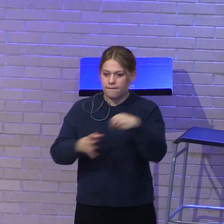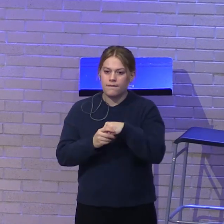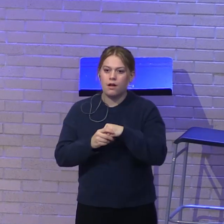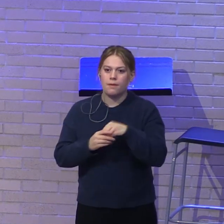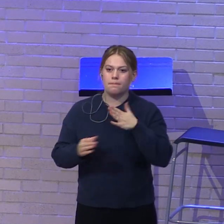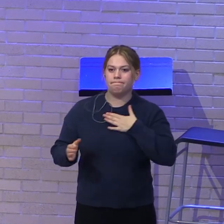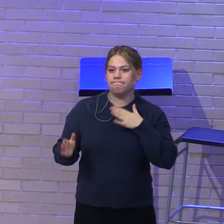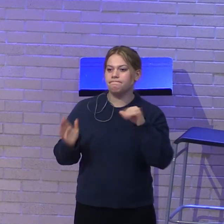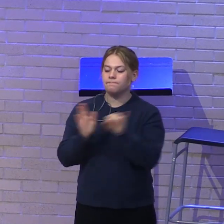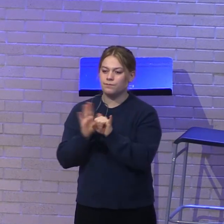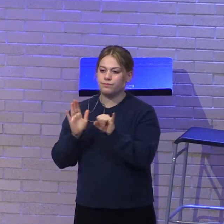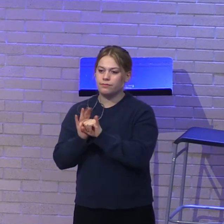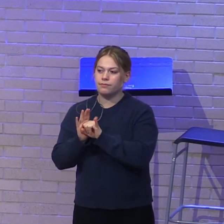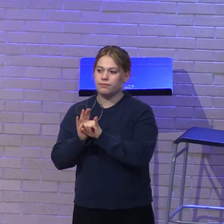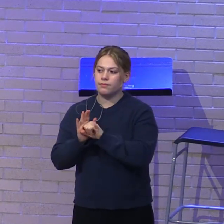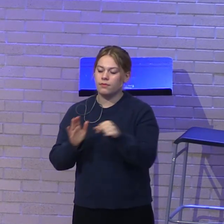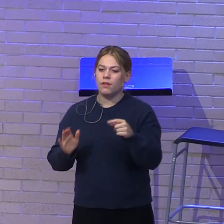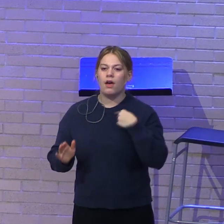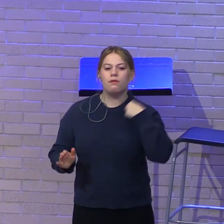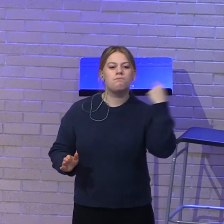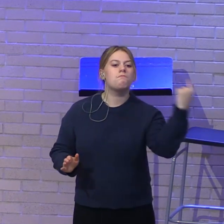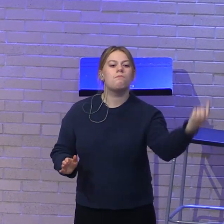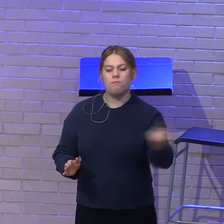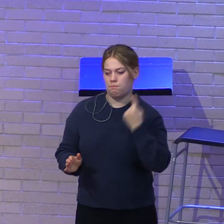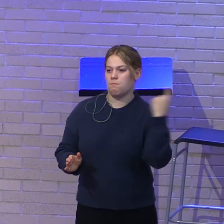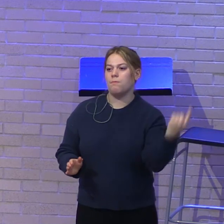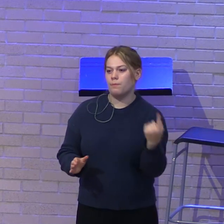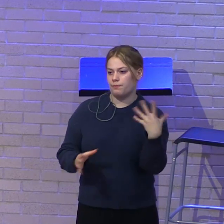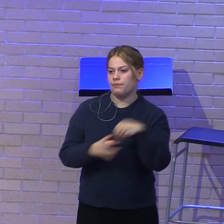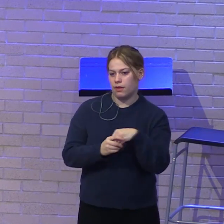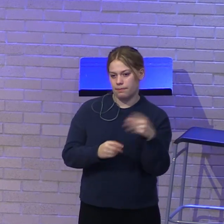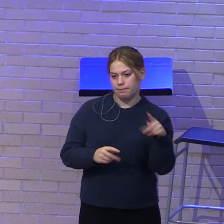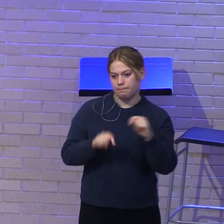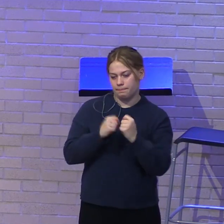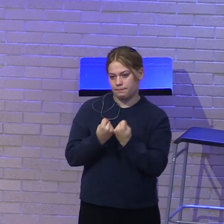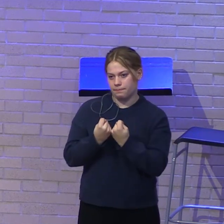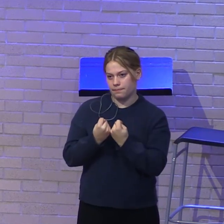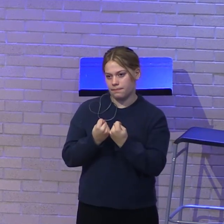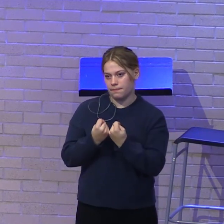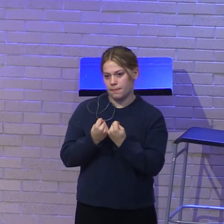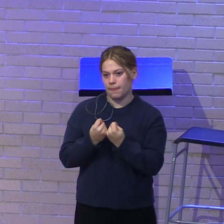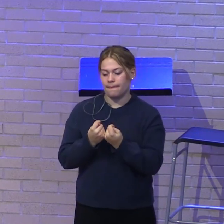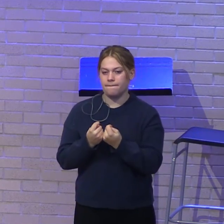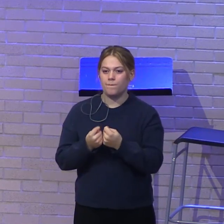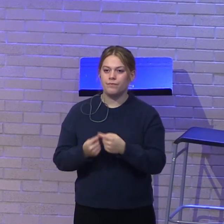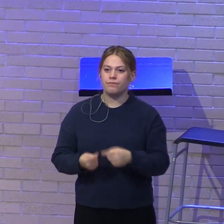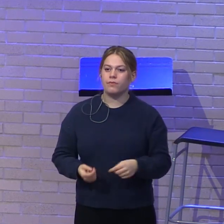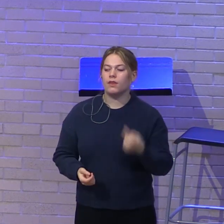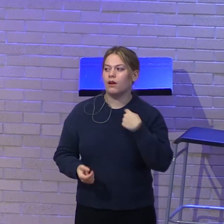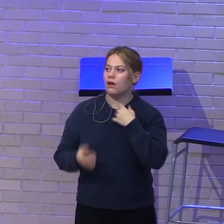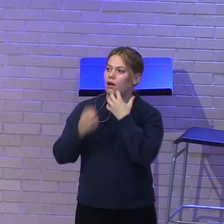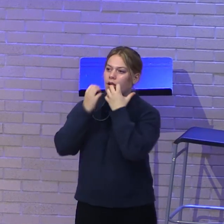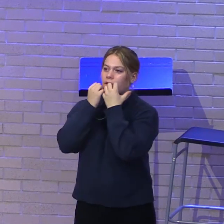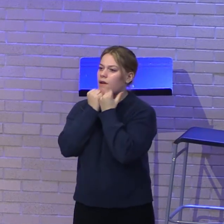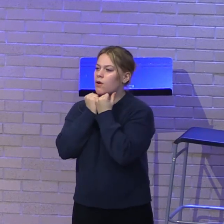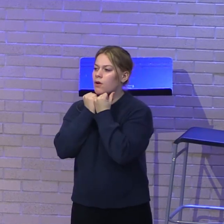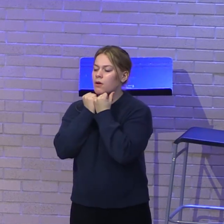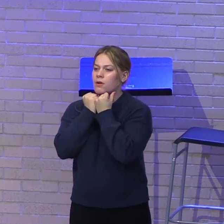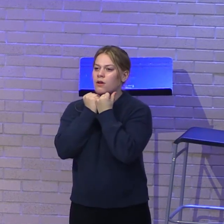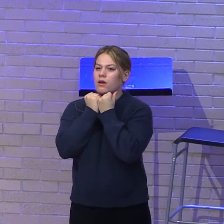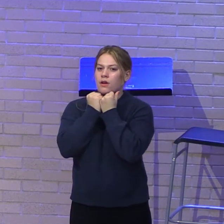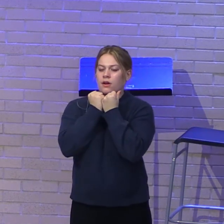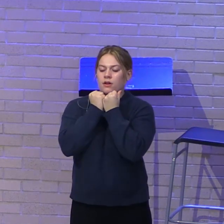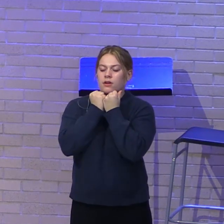I'm a part of it and that it is a part of me. But it meant everything to me long before there was that